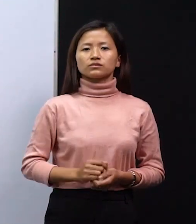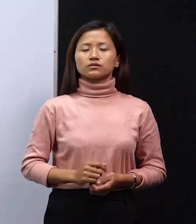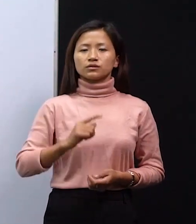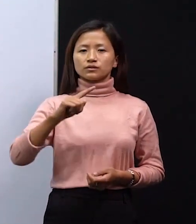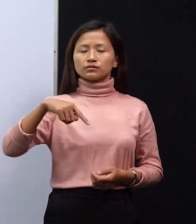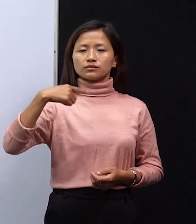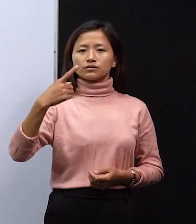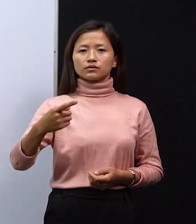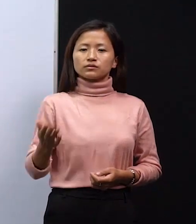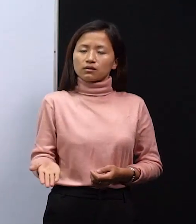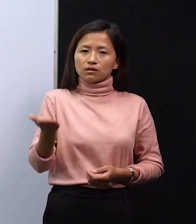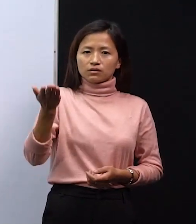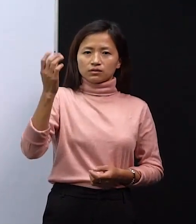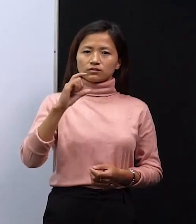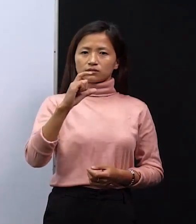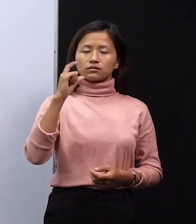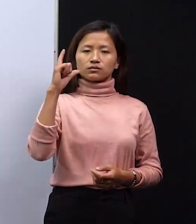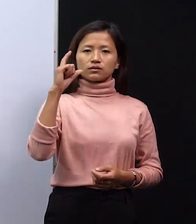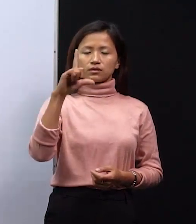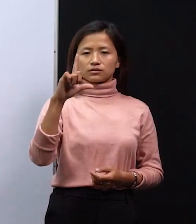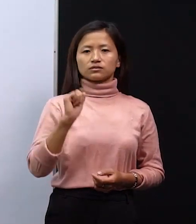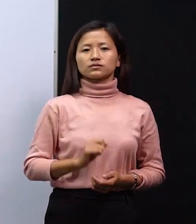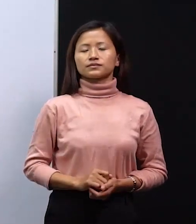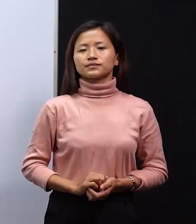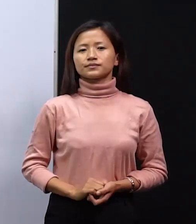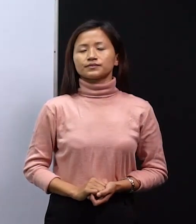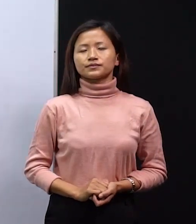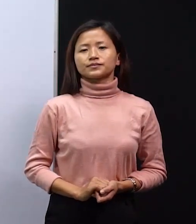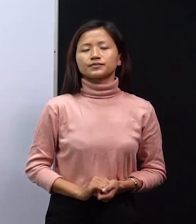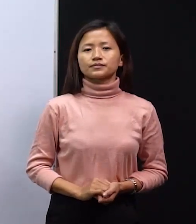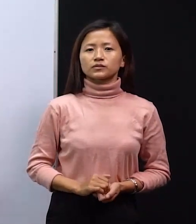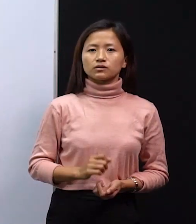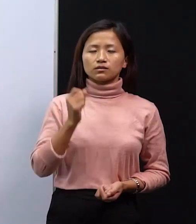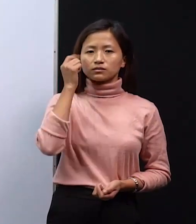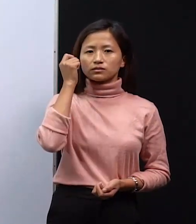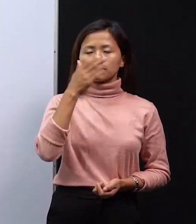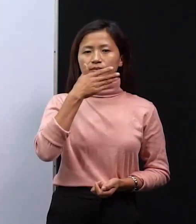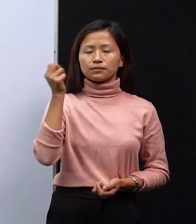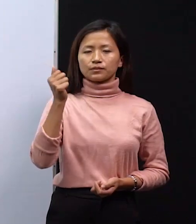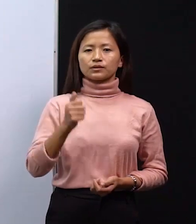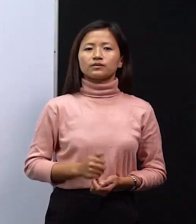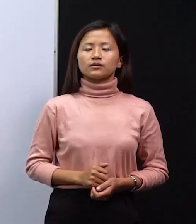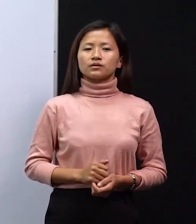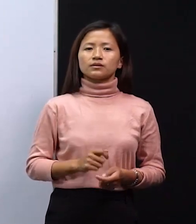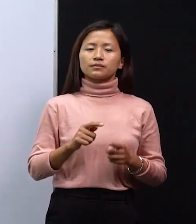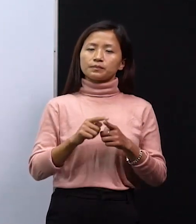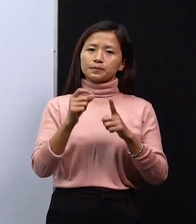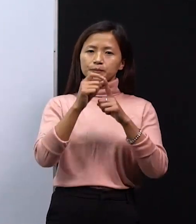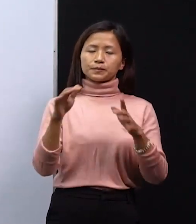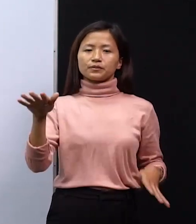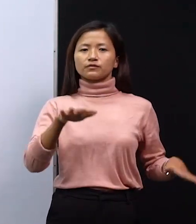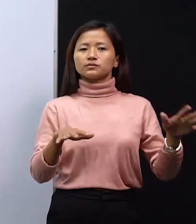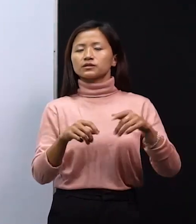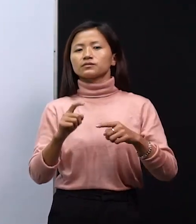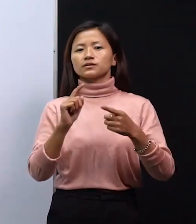next higher classes. Alright? So to understand them better, let's perform some exercises